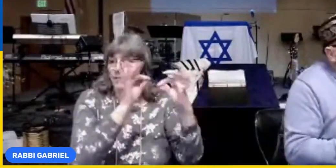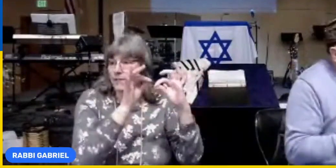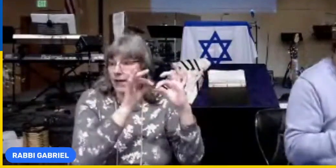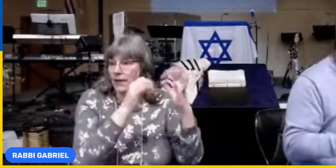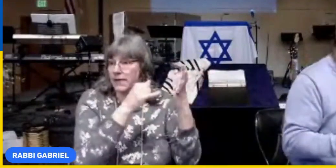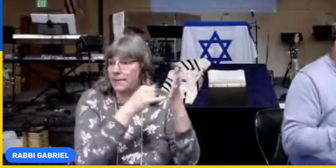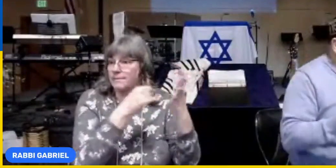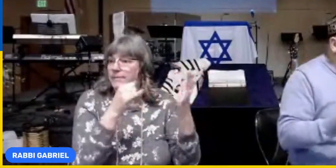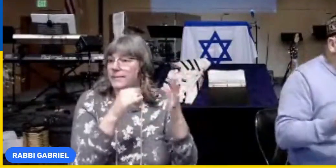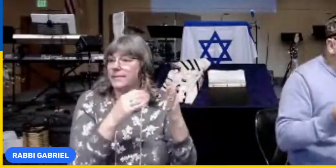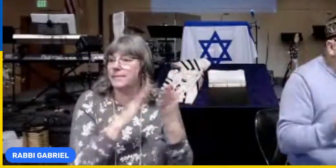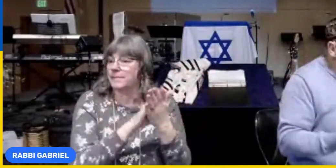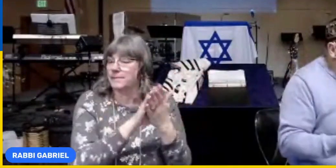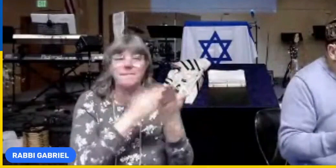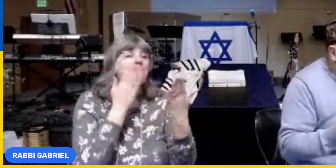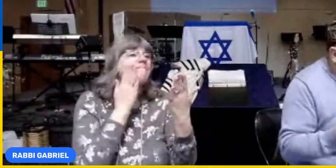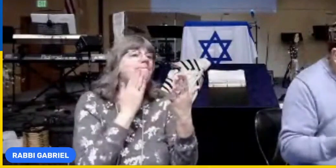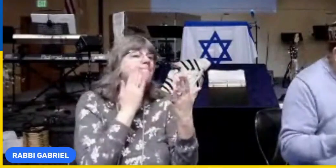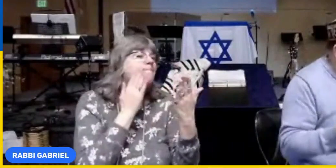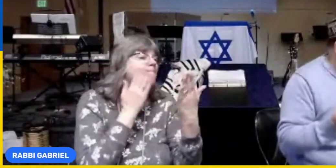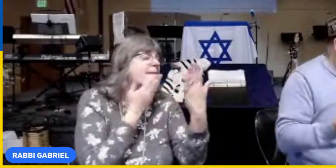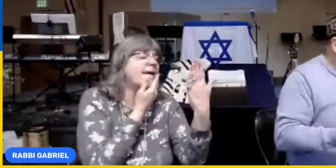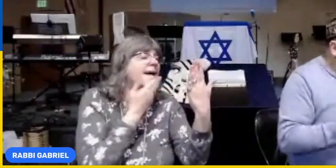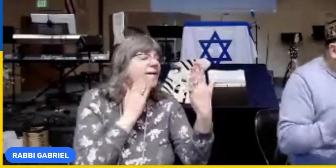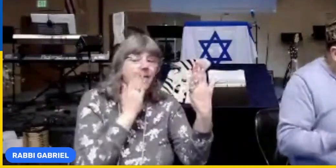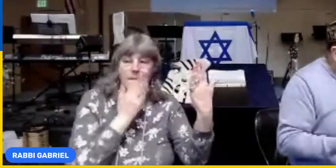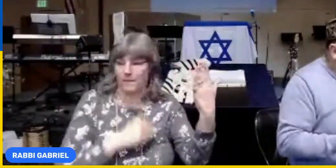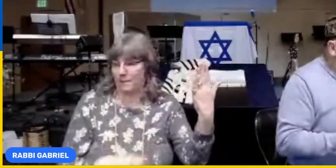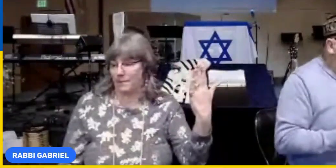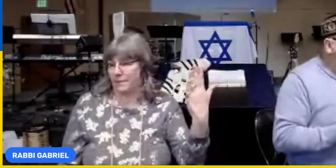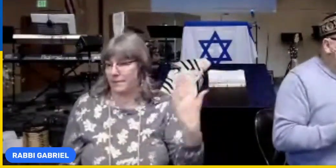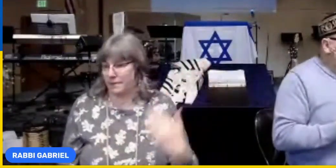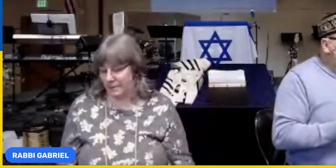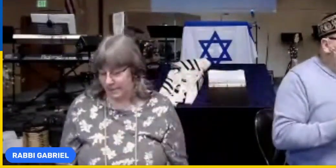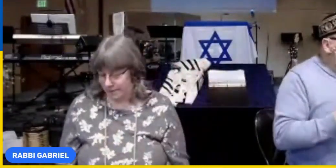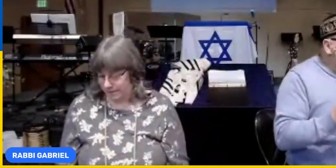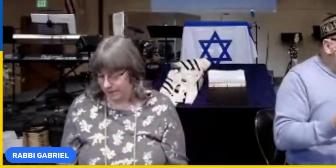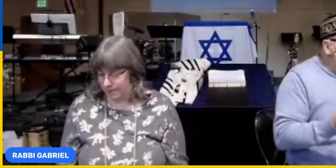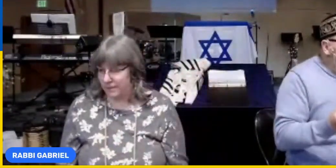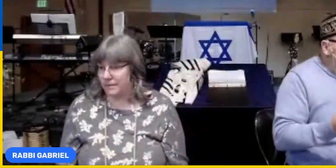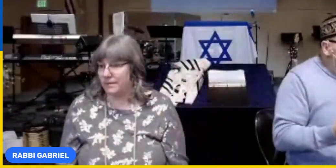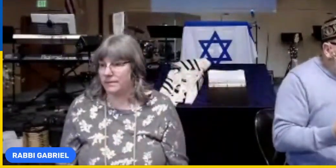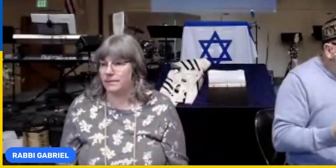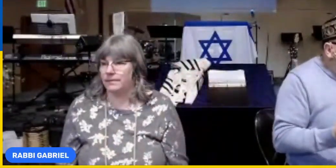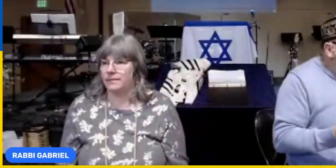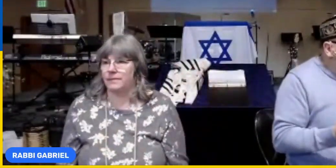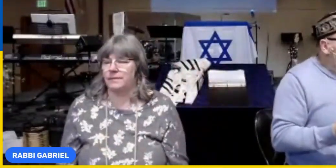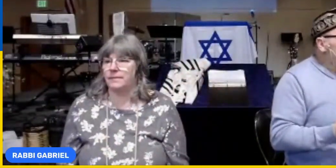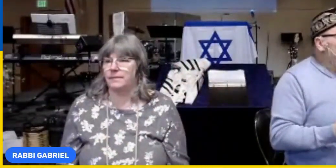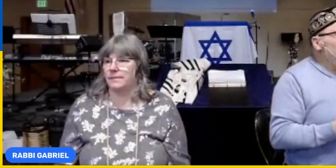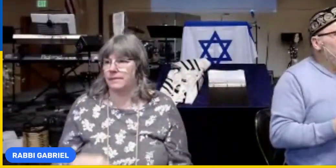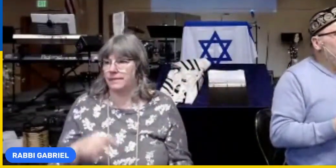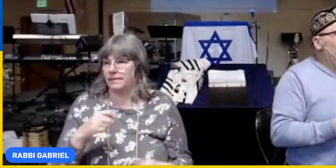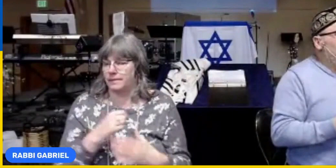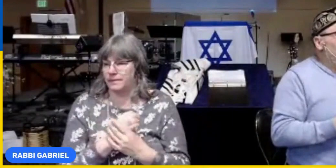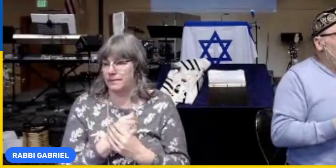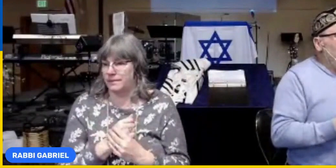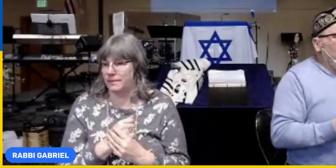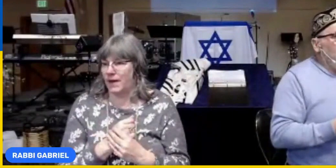don't act upon it to clean up the egg on our face or the bugger on the nose, but instead decide to leave it there